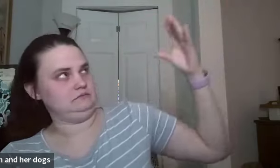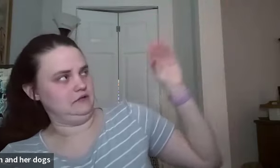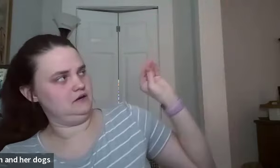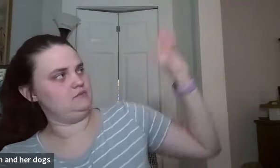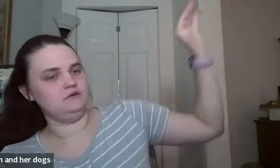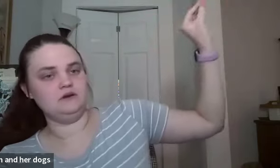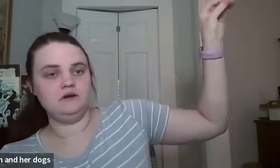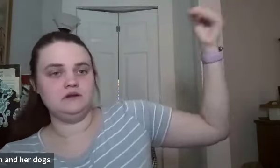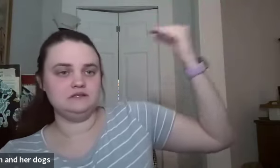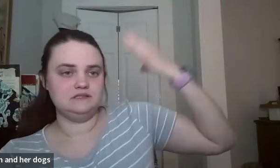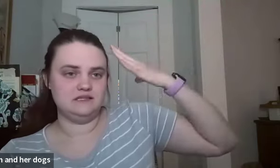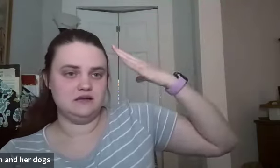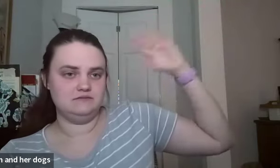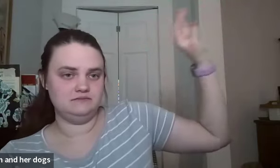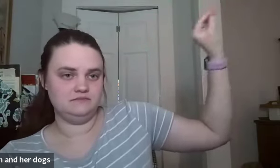I know I'm doing it. Sun.